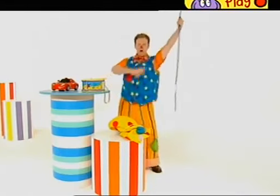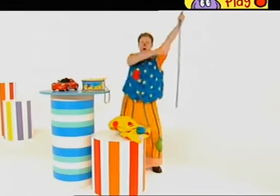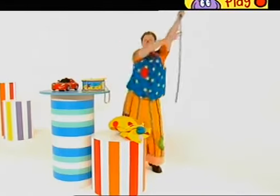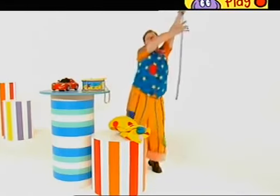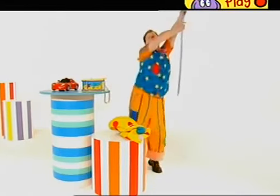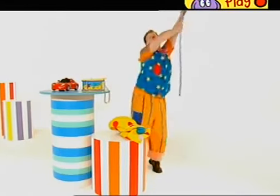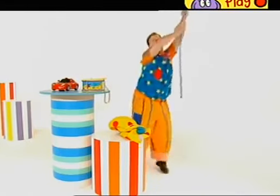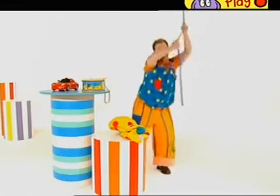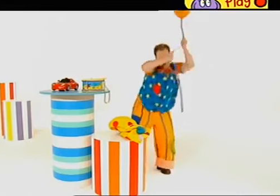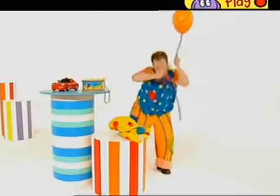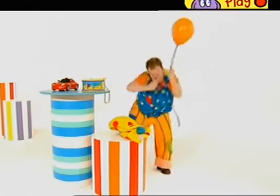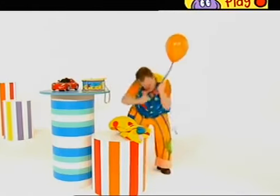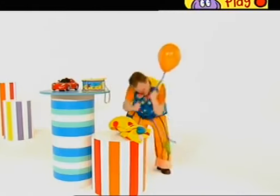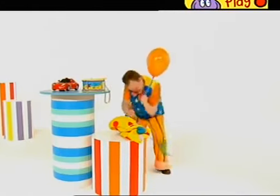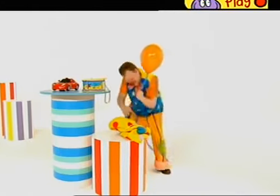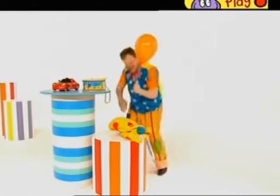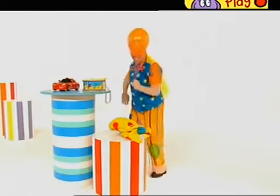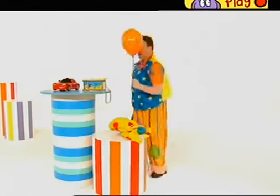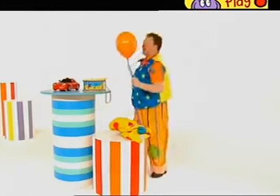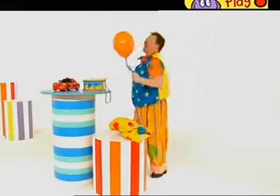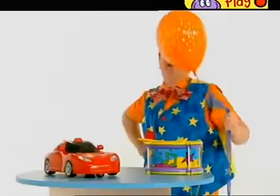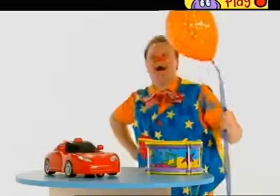Oh dear, Mr. Tumble!